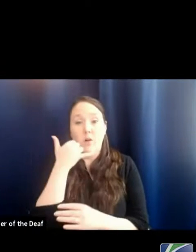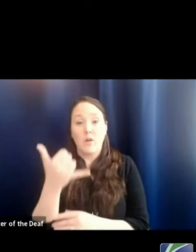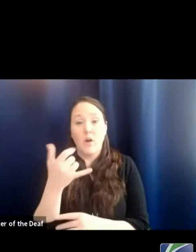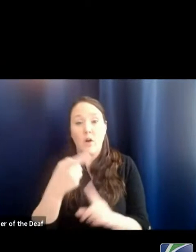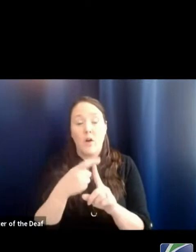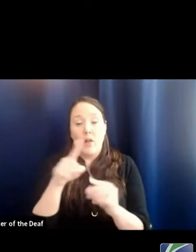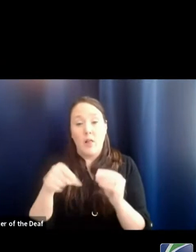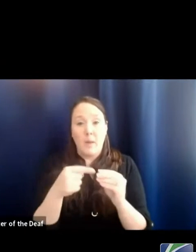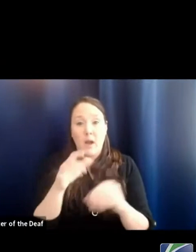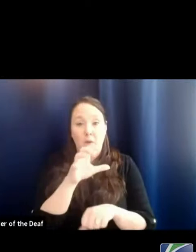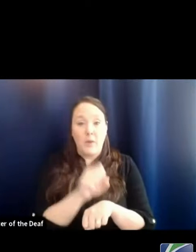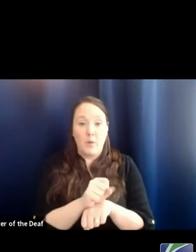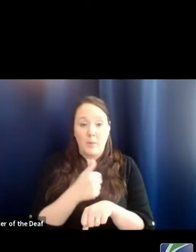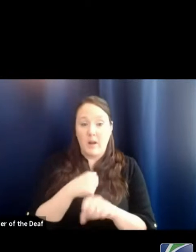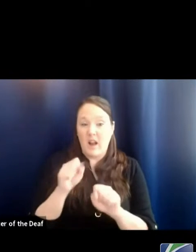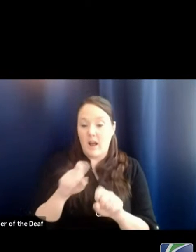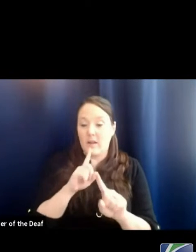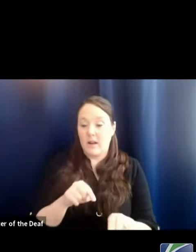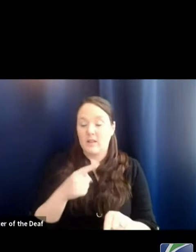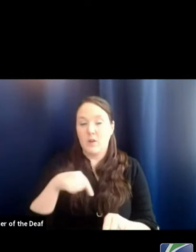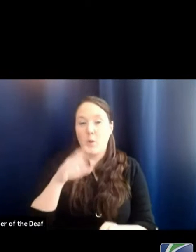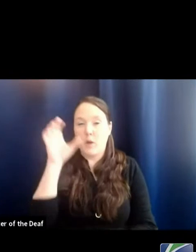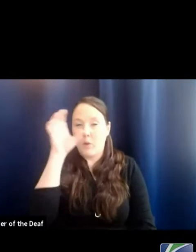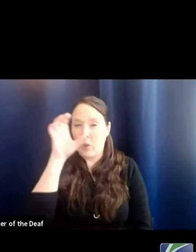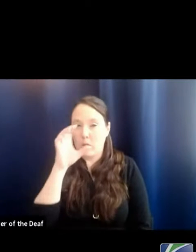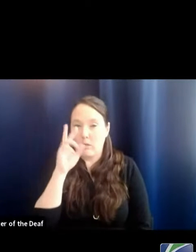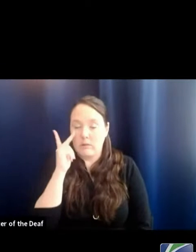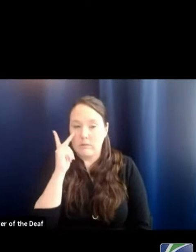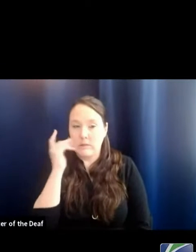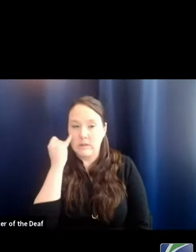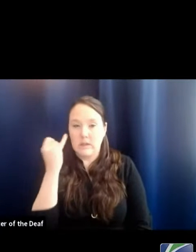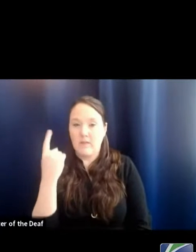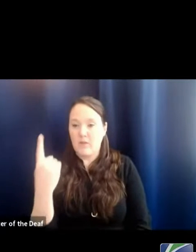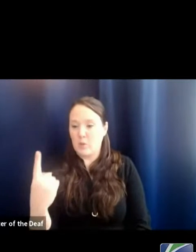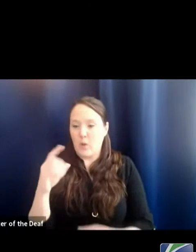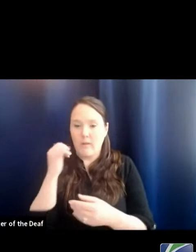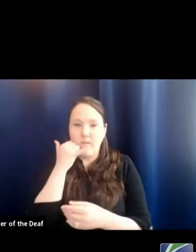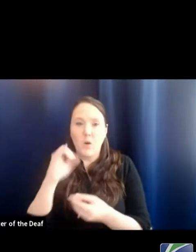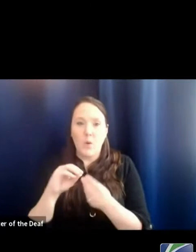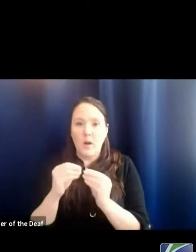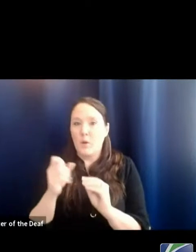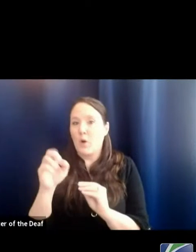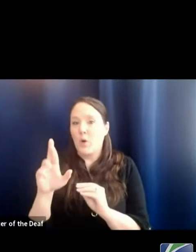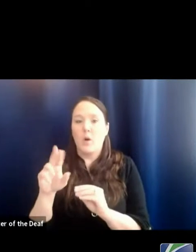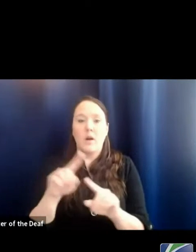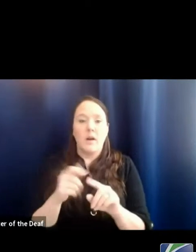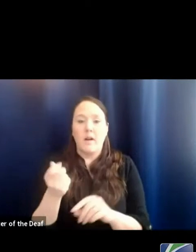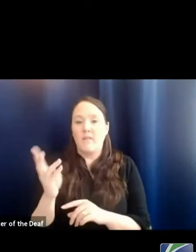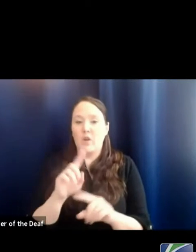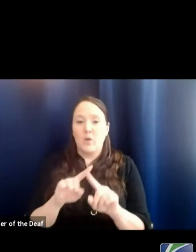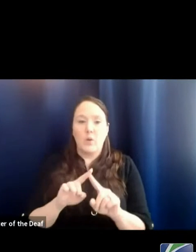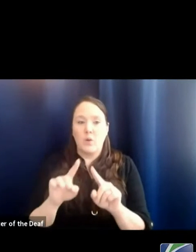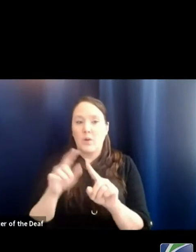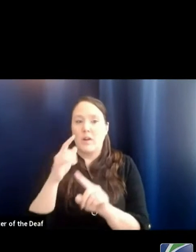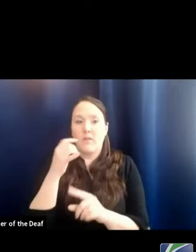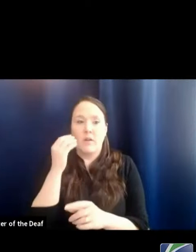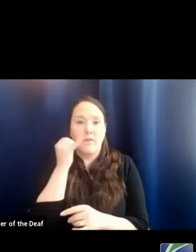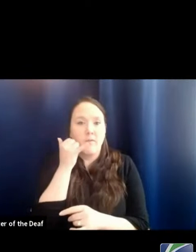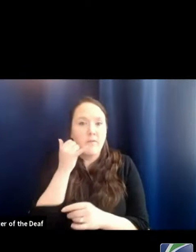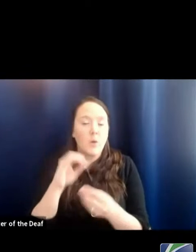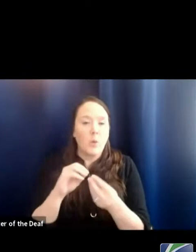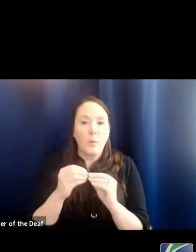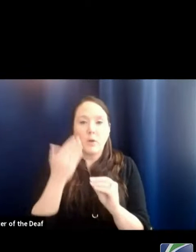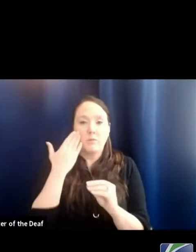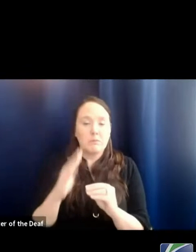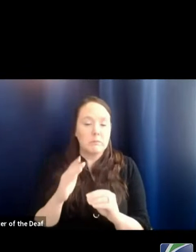And I can answer that one. We're still looking into that, Allie, to see if it's one number or a couple numbers that is coming out to. So we're checking with